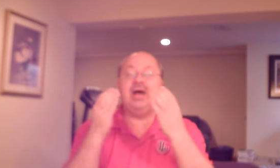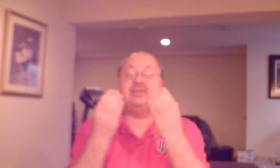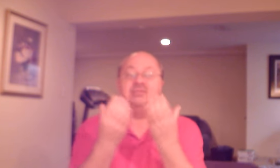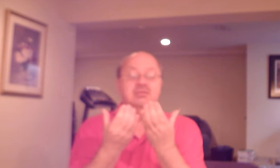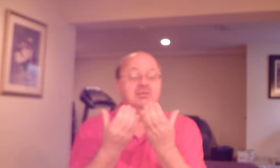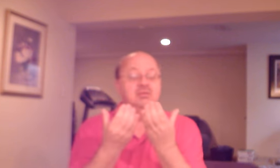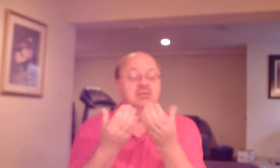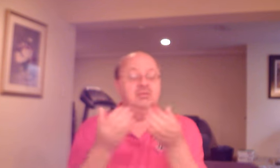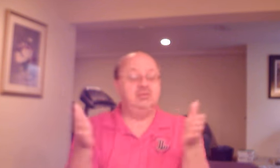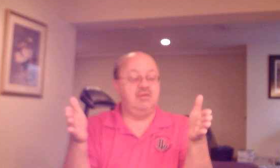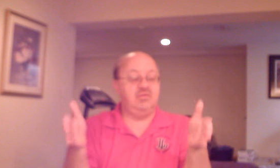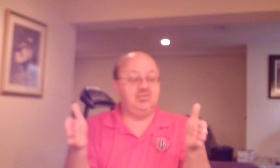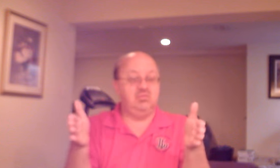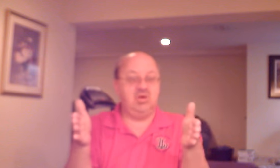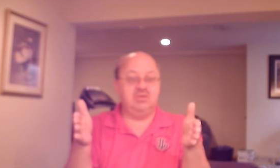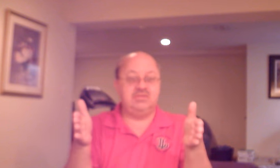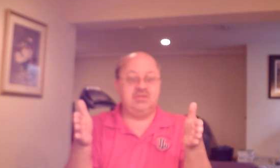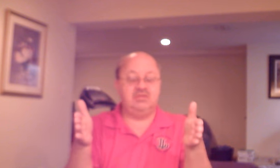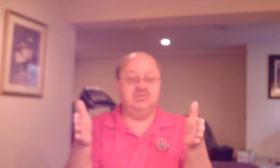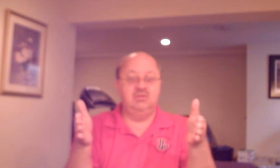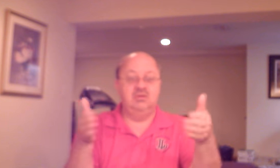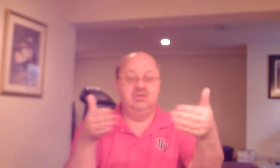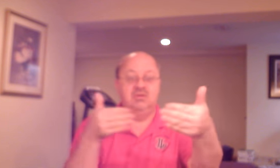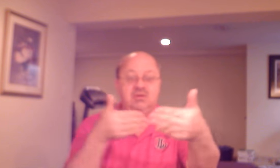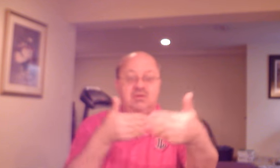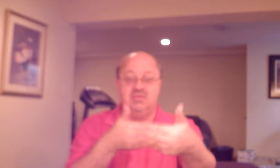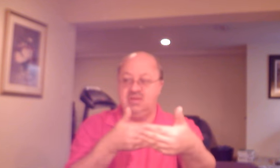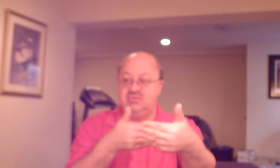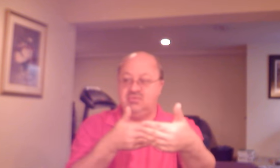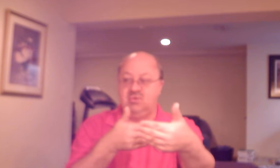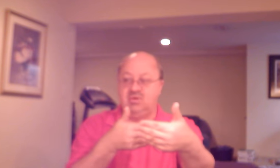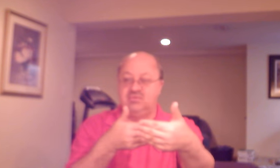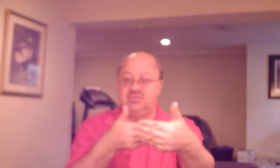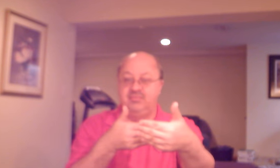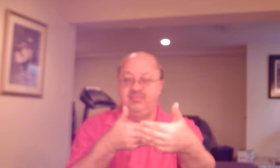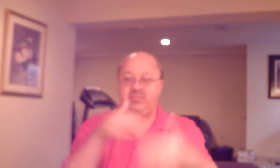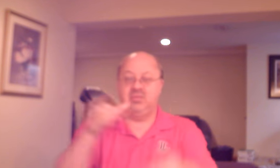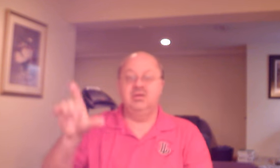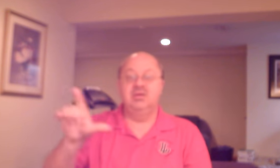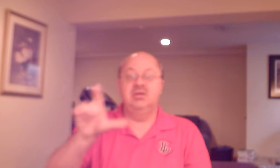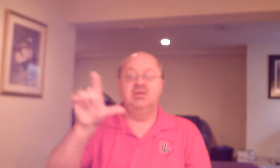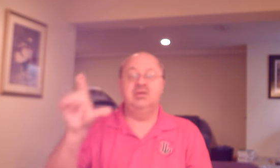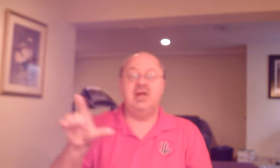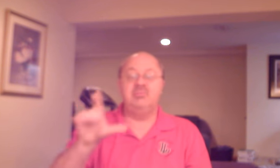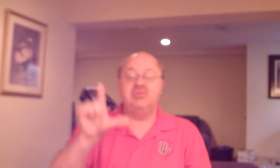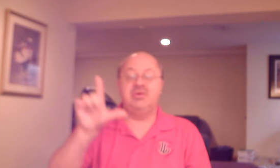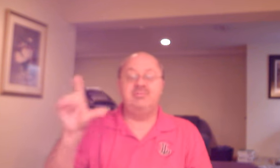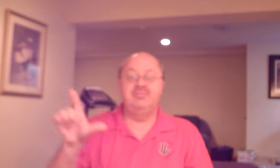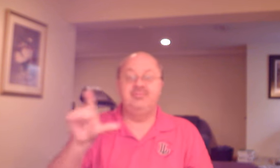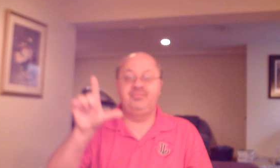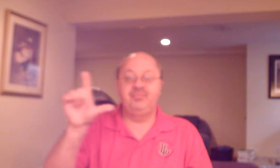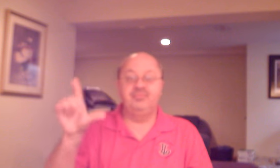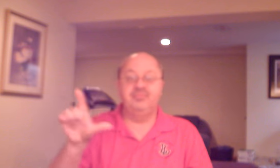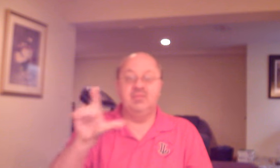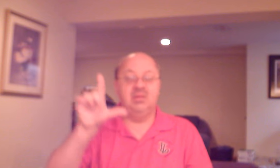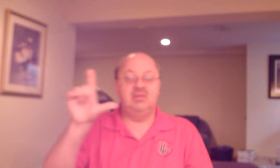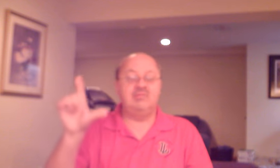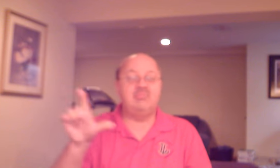Class. You have the 2 walls here, and then the other 2 walls. Library. Now remember,